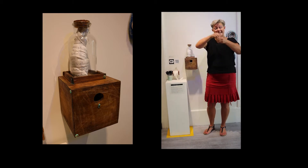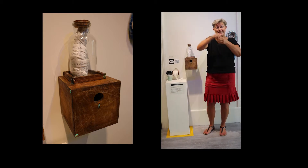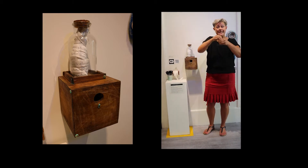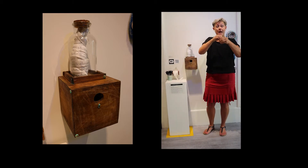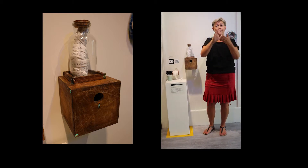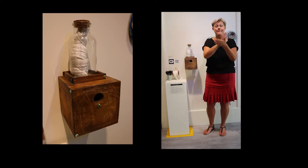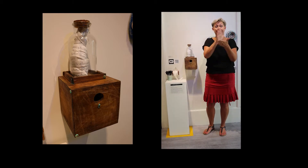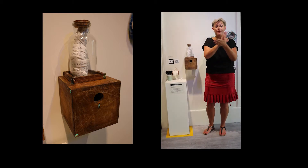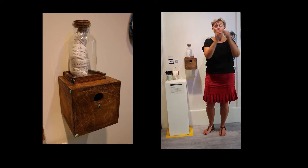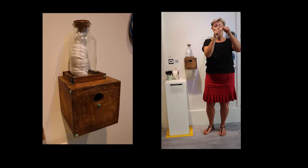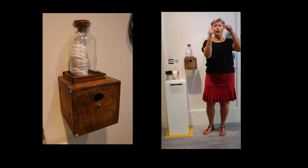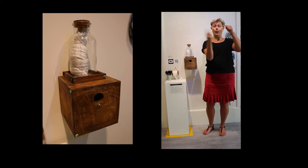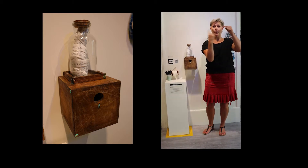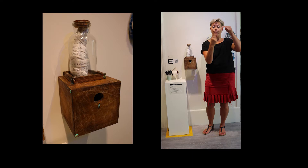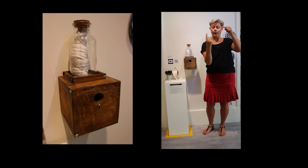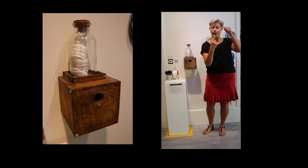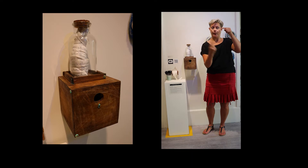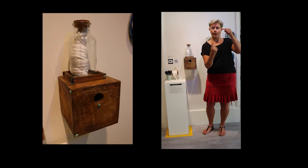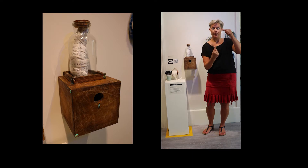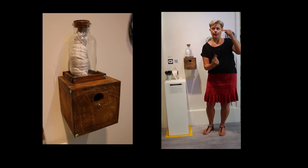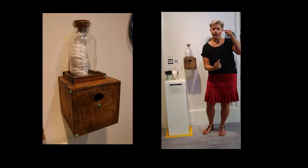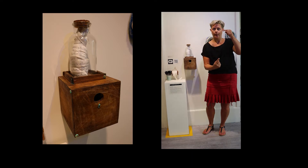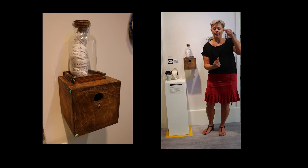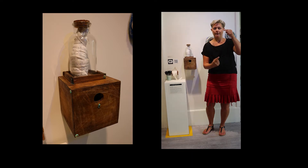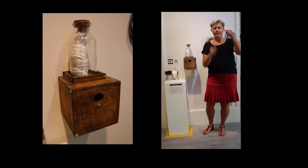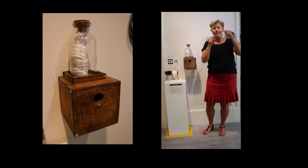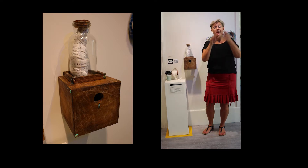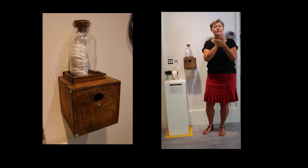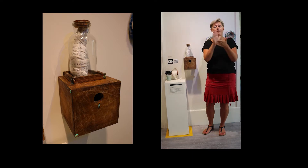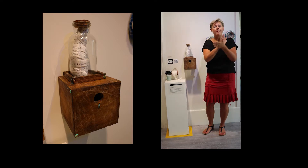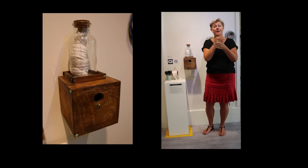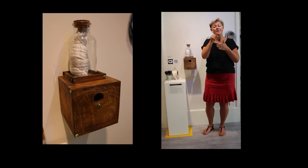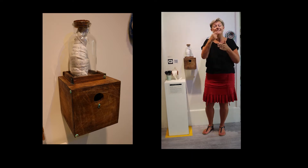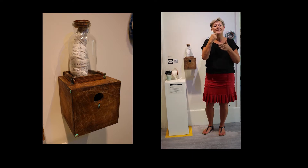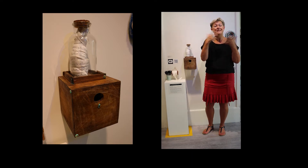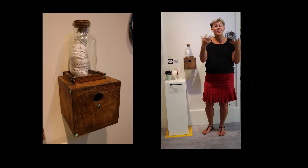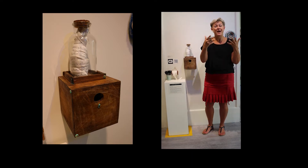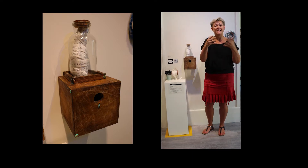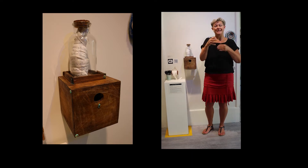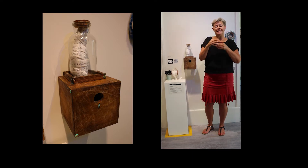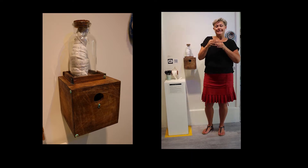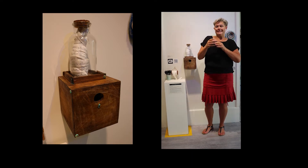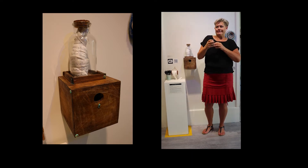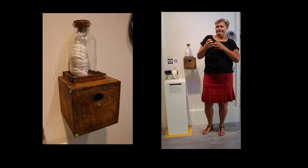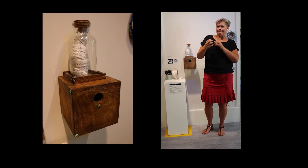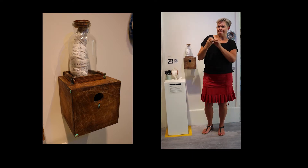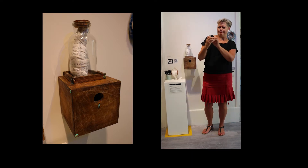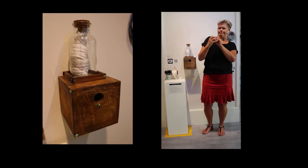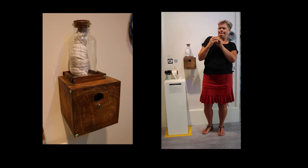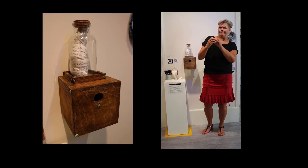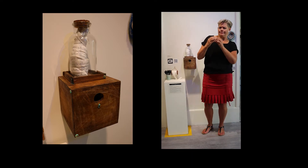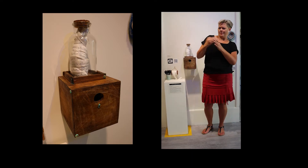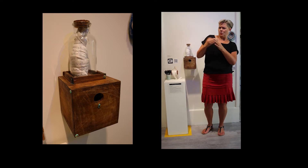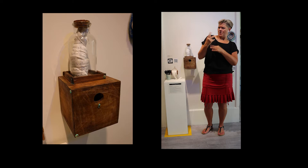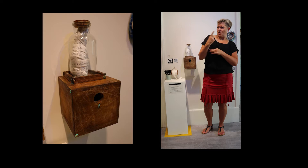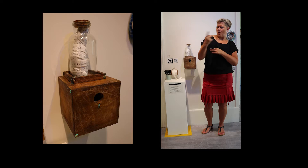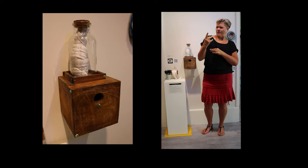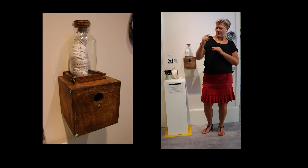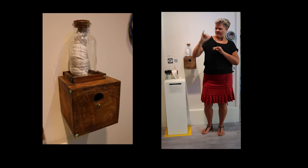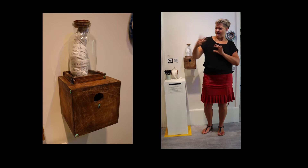Inside is a long, thin strip of coiled paper. On this paper, the sentence, "It is the tension between that